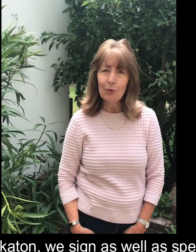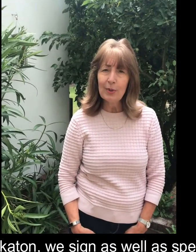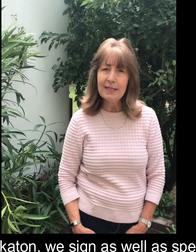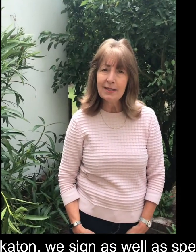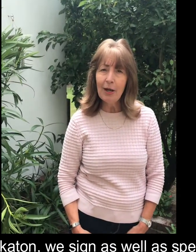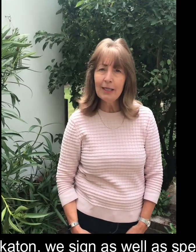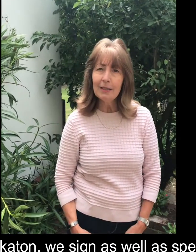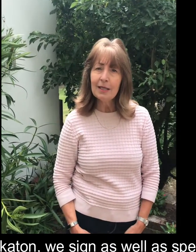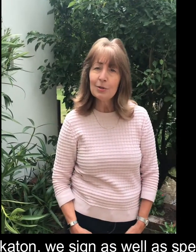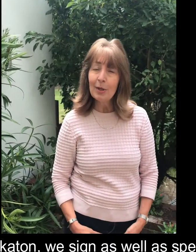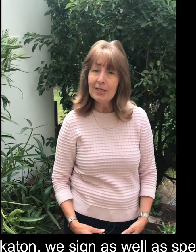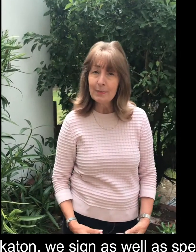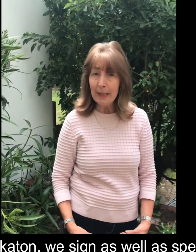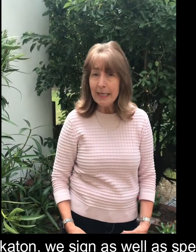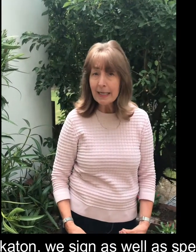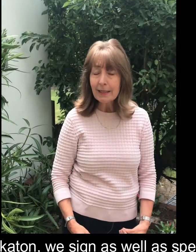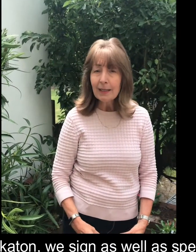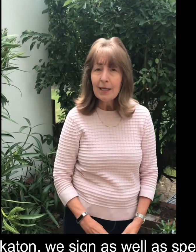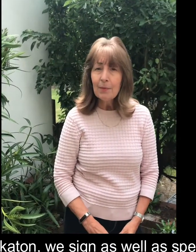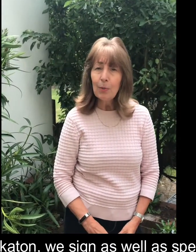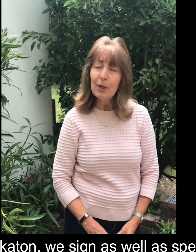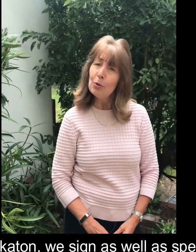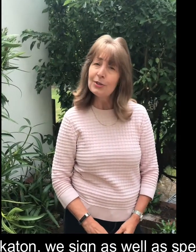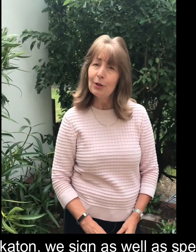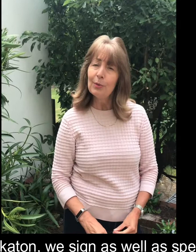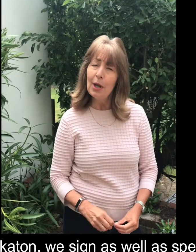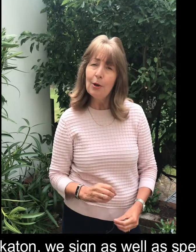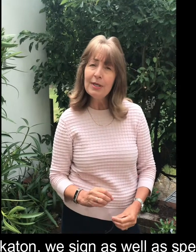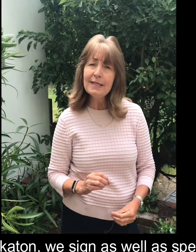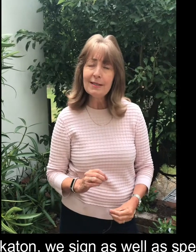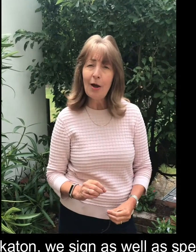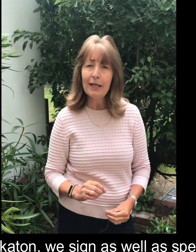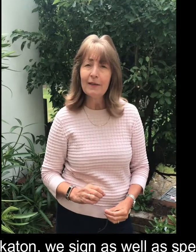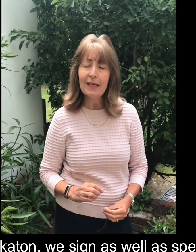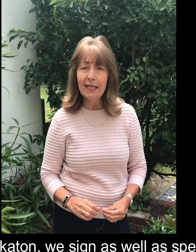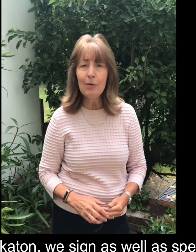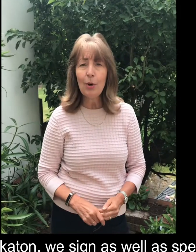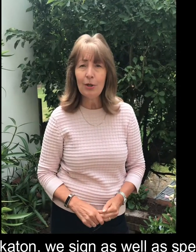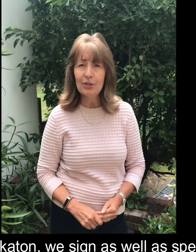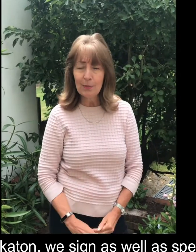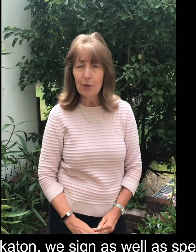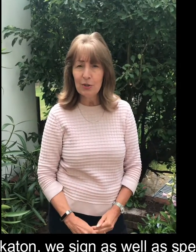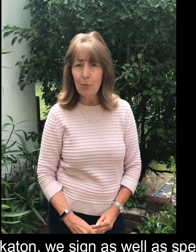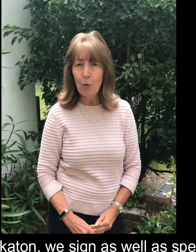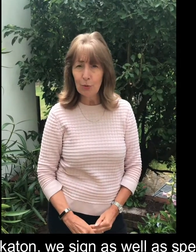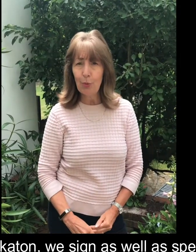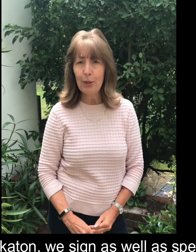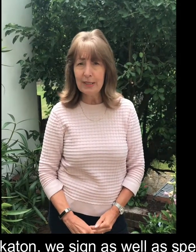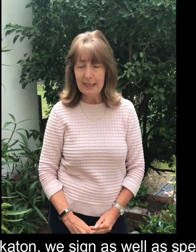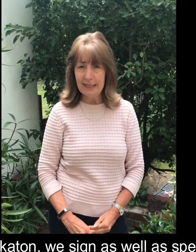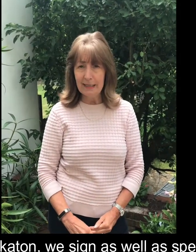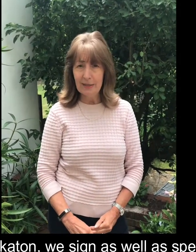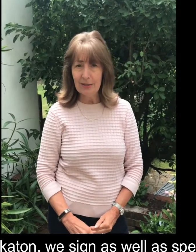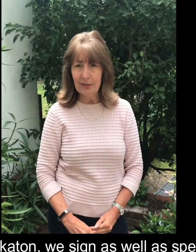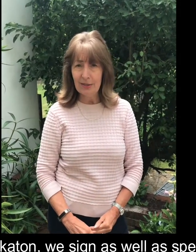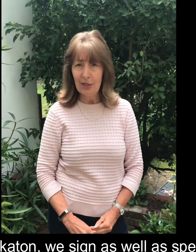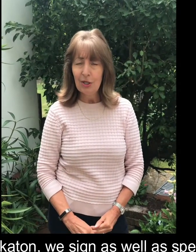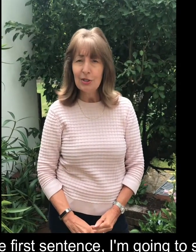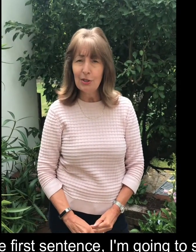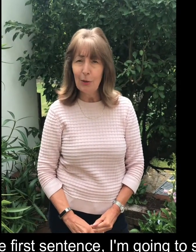we sign as well as speak, but we only sign the key words, the most important words in the sentence. So